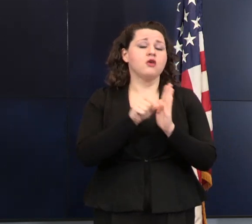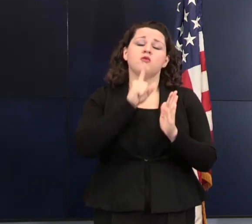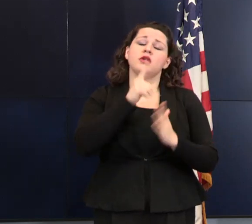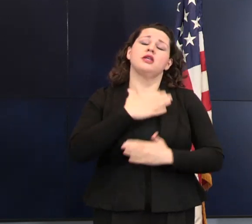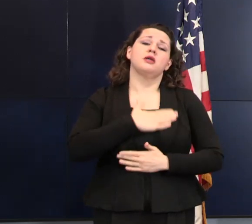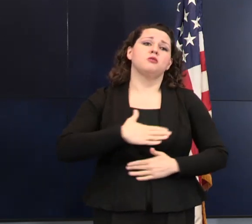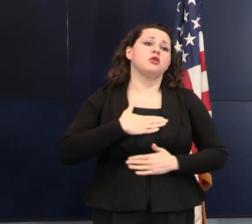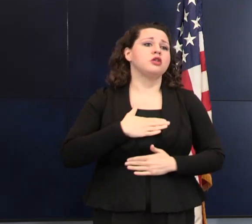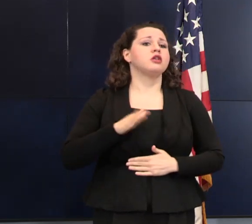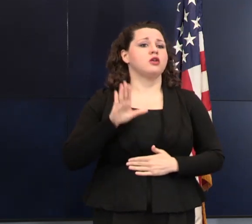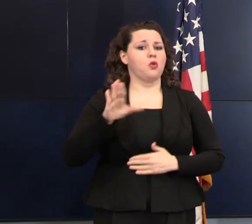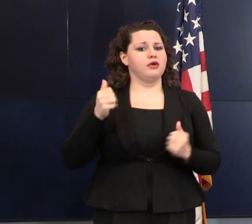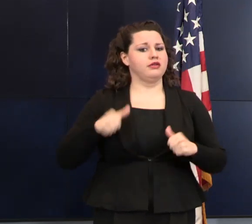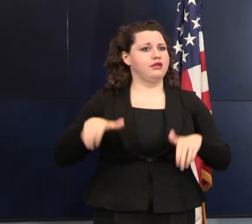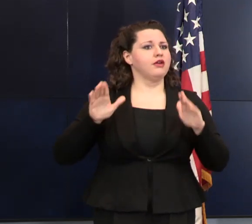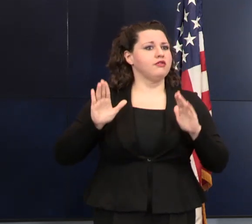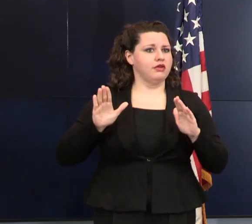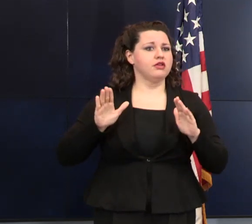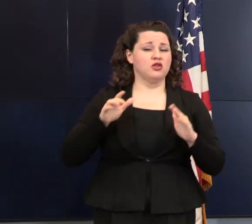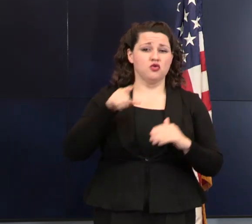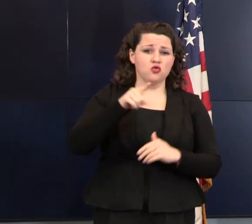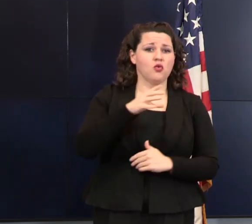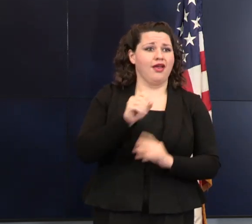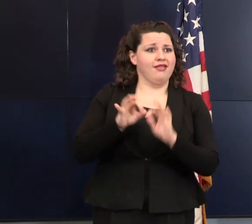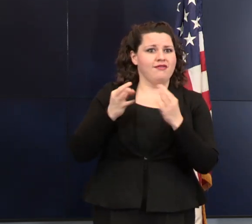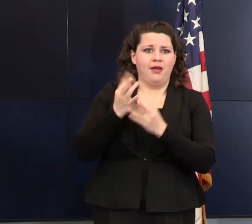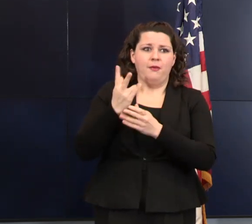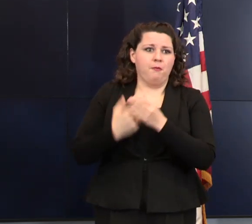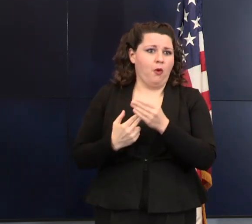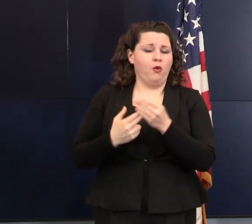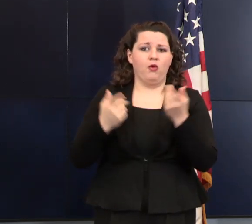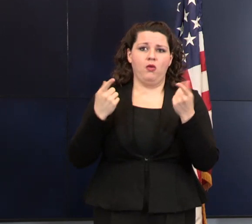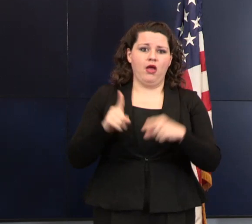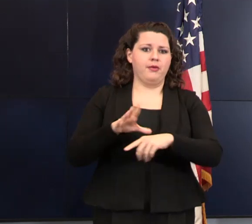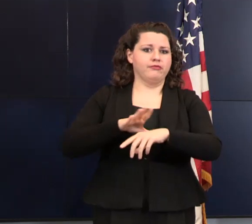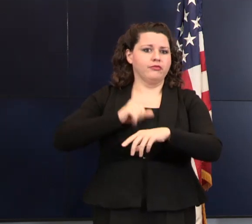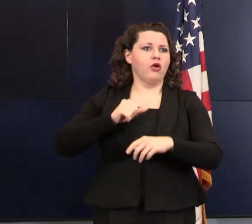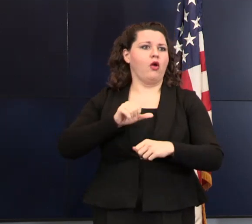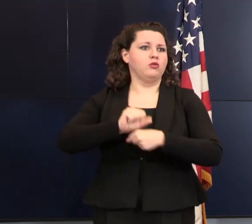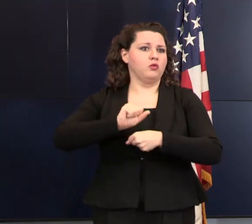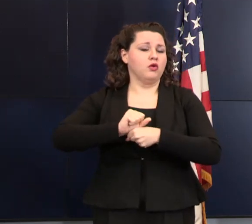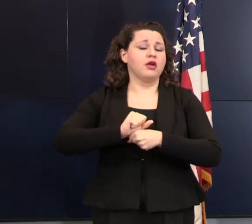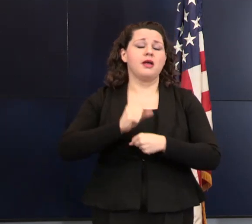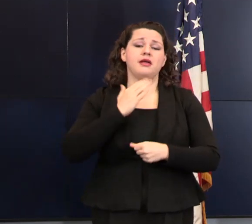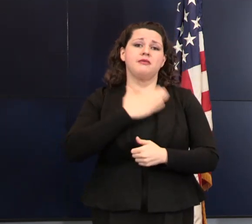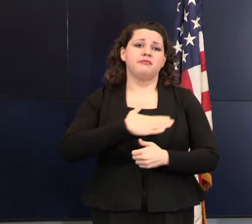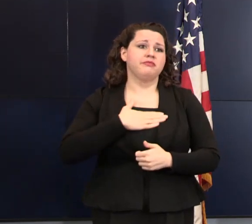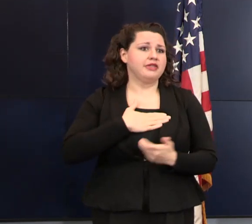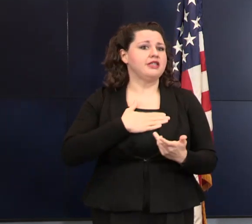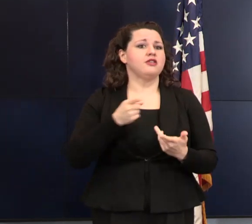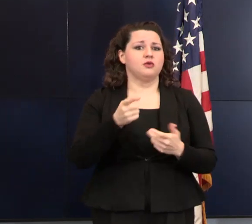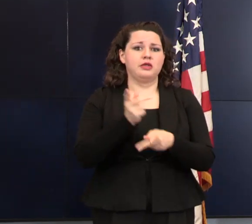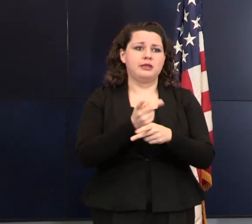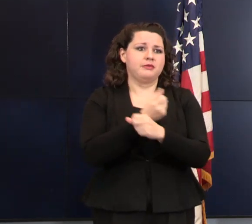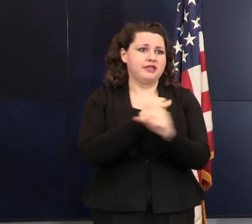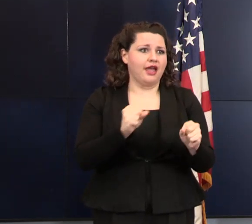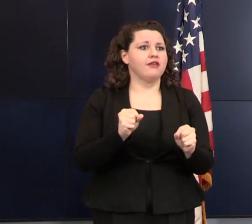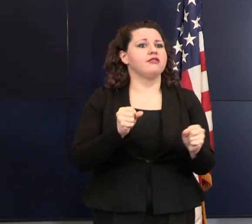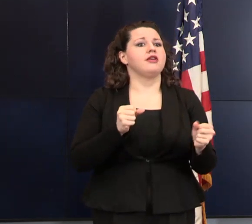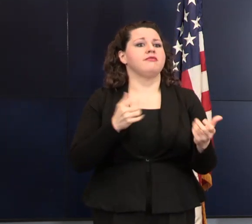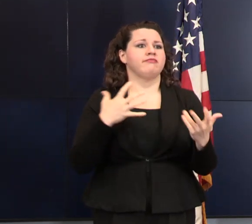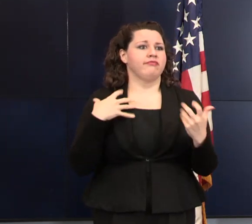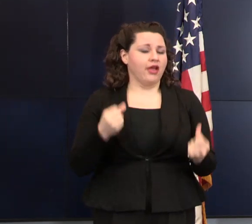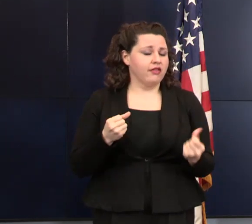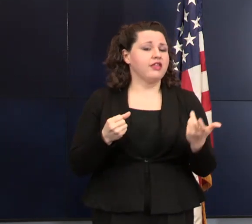appreciate the sacrifices you and your families make whenever duty calls. Please be safe and stay well as you serve on the front line of this